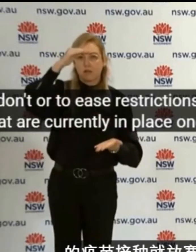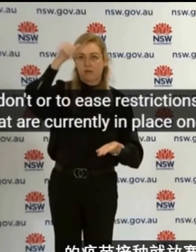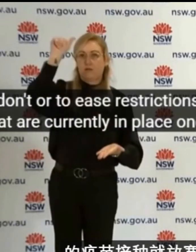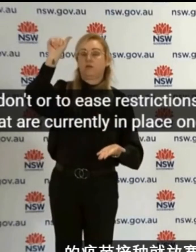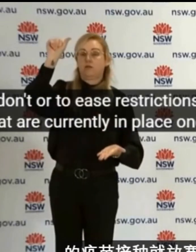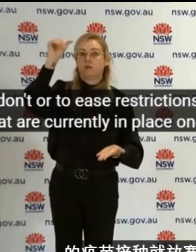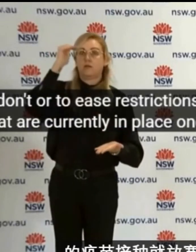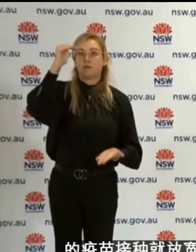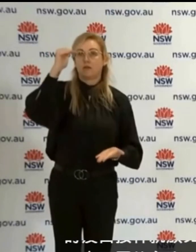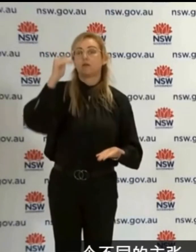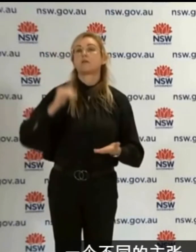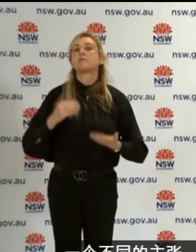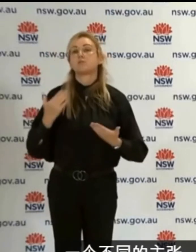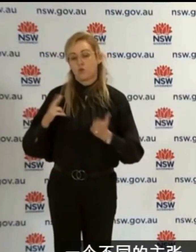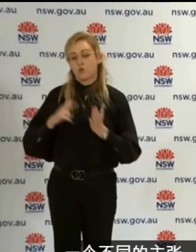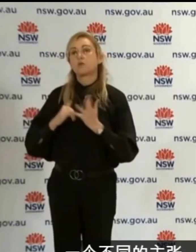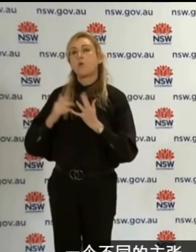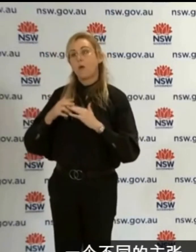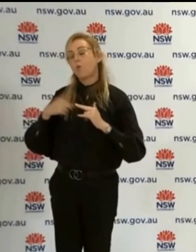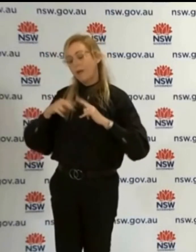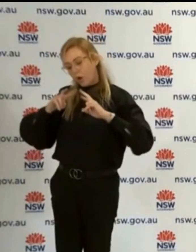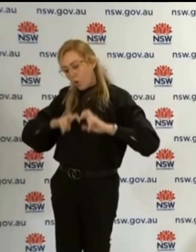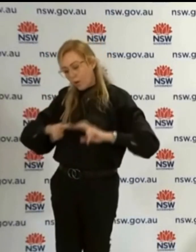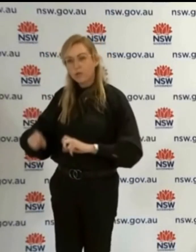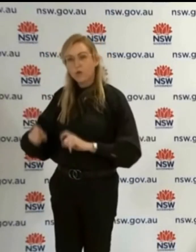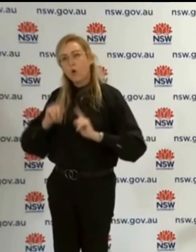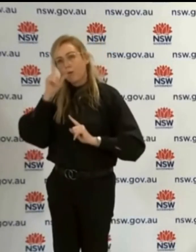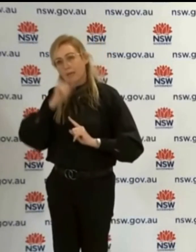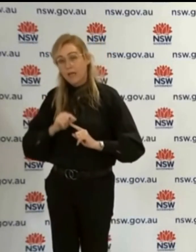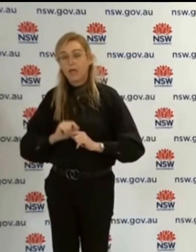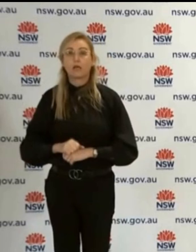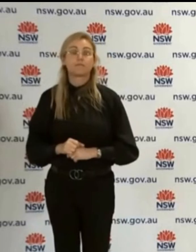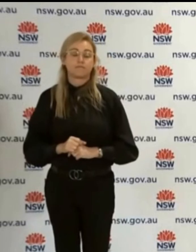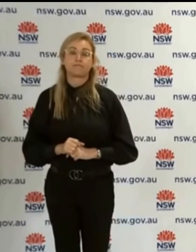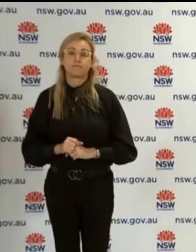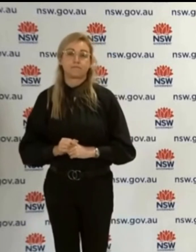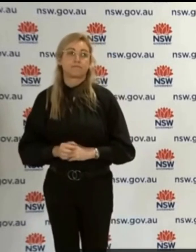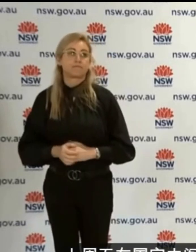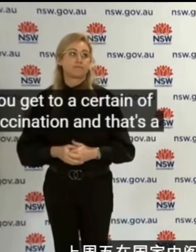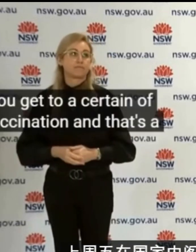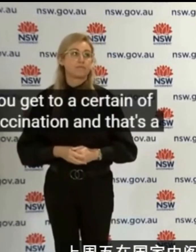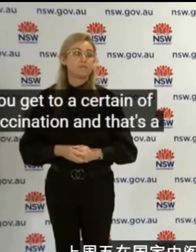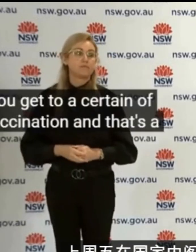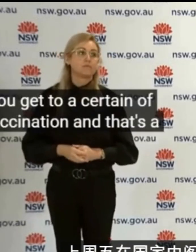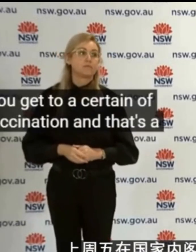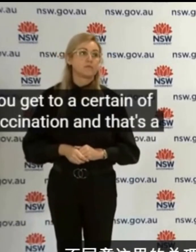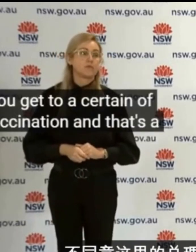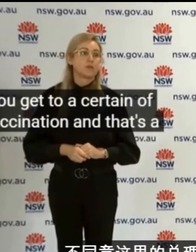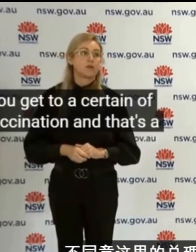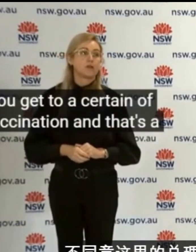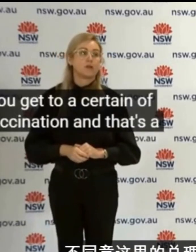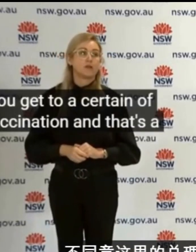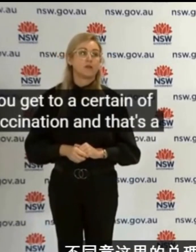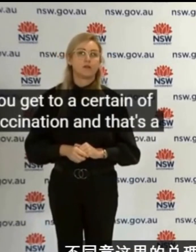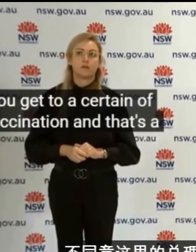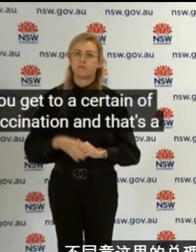different proposition, but one that New South Wales is looking closely at. And I made those views clear at National Cabinet last Friday. You're completely at odds with the Prime Minister here, who says that not at